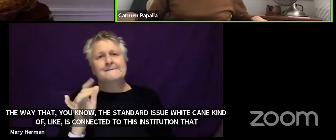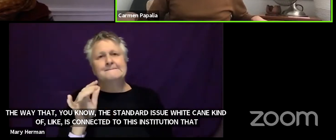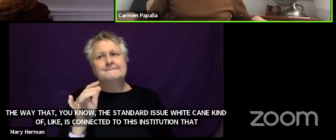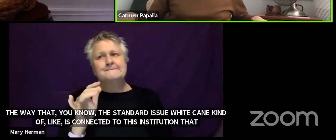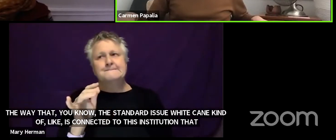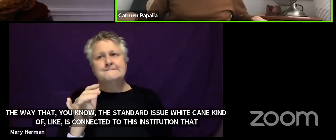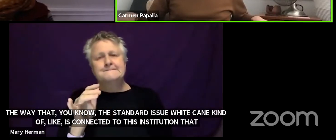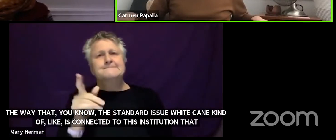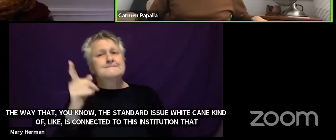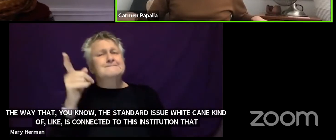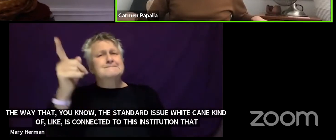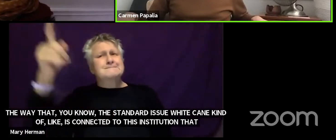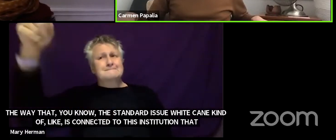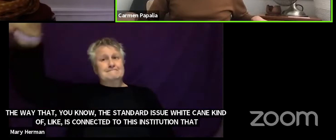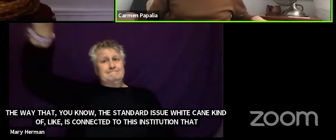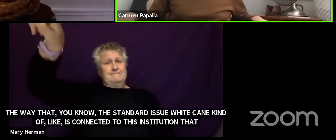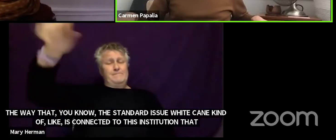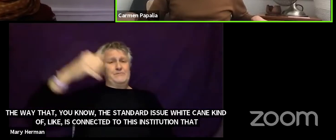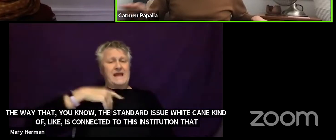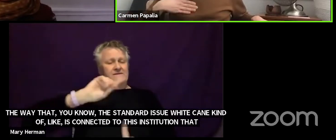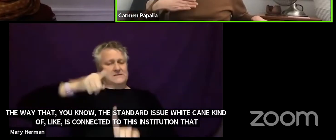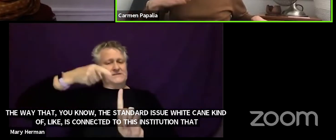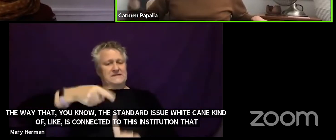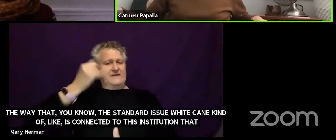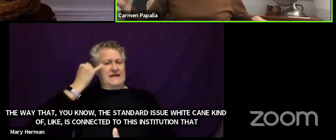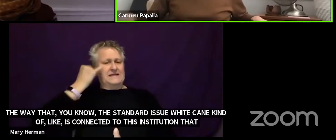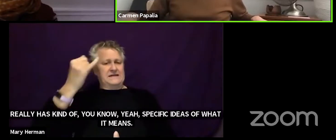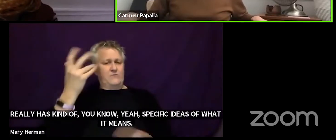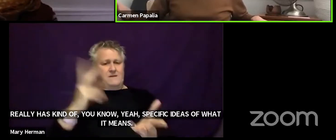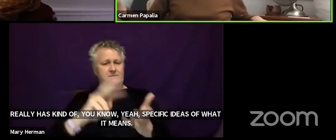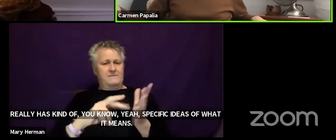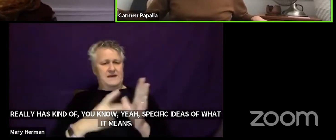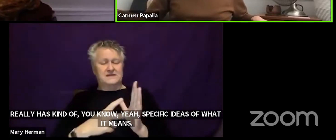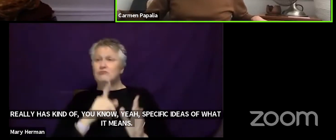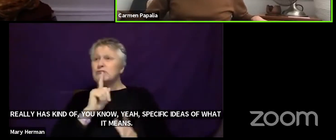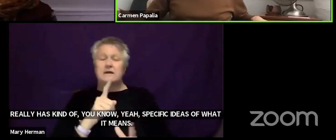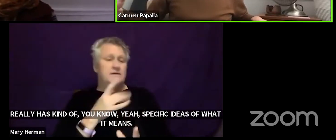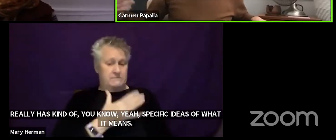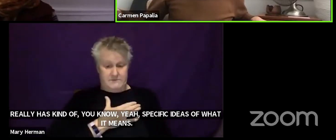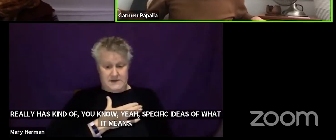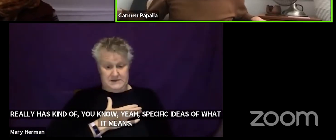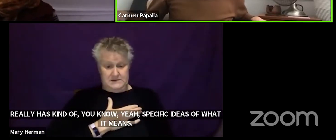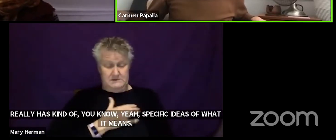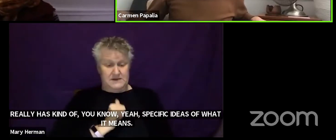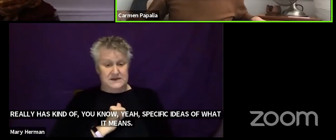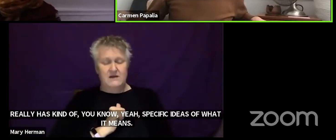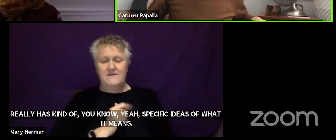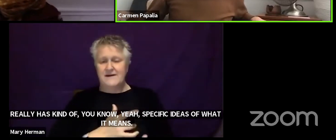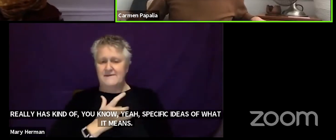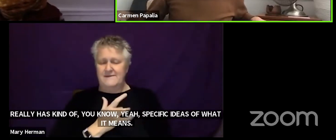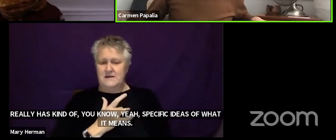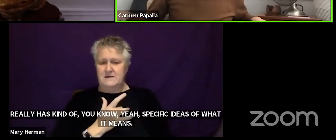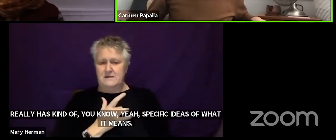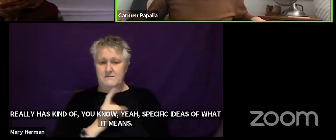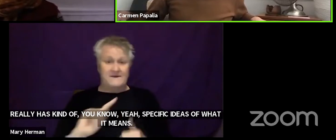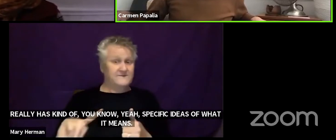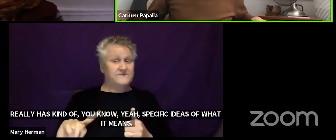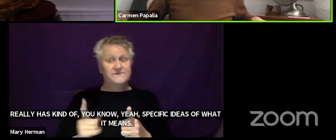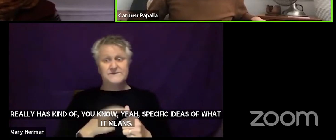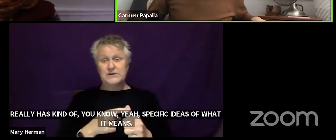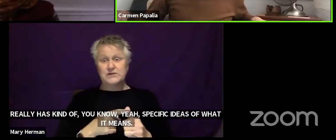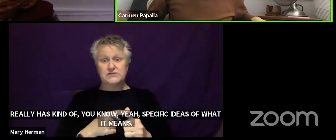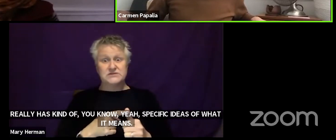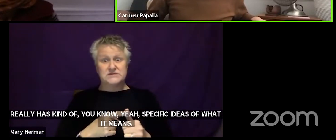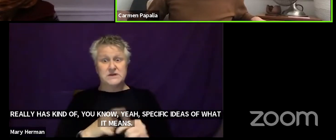yeah, specific ideas of what it means. Like I always felt like when my first point of contact around support when I started using a white cane was